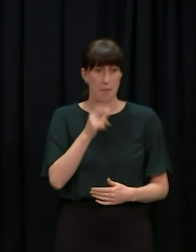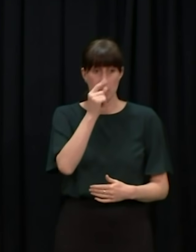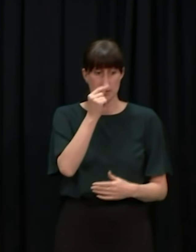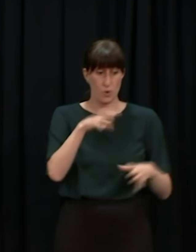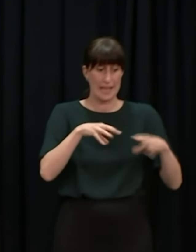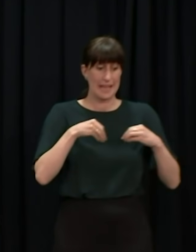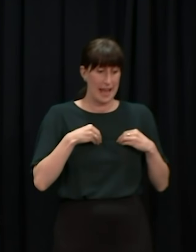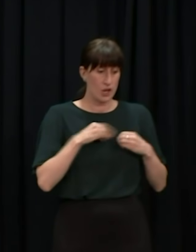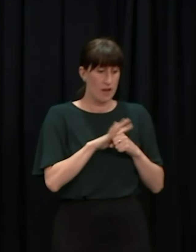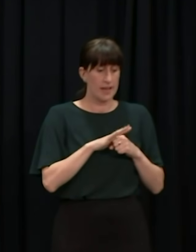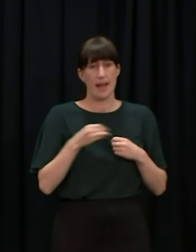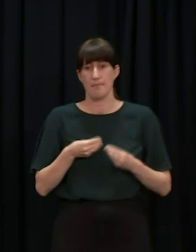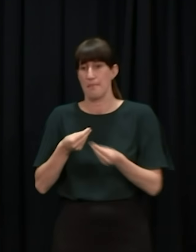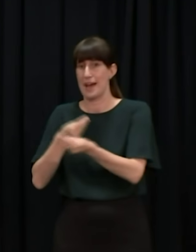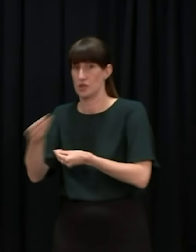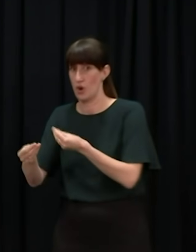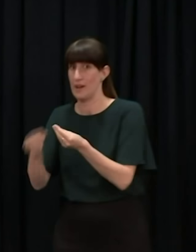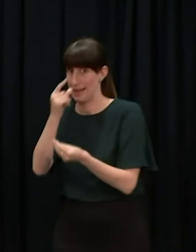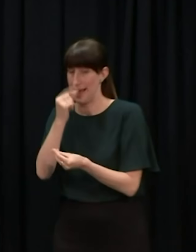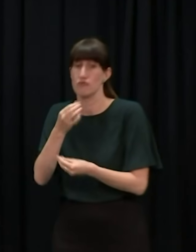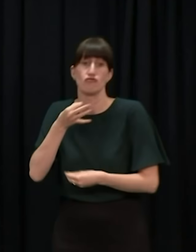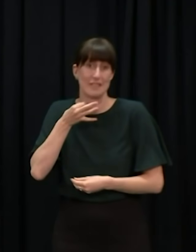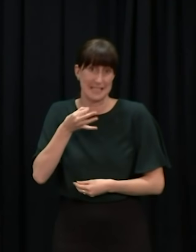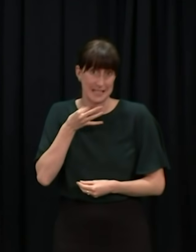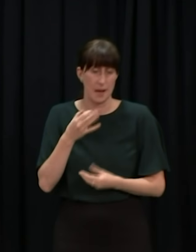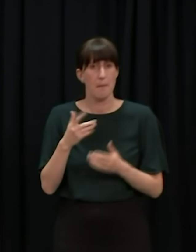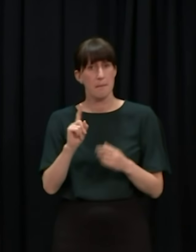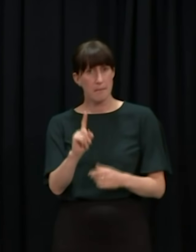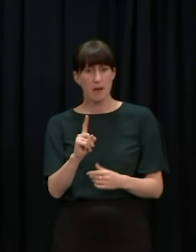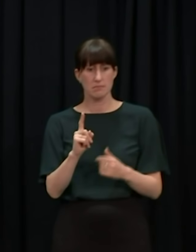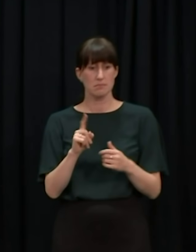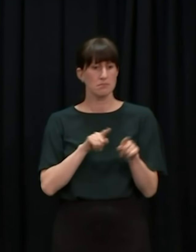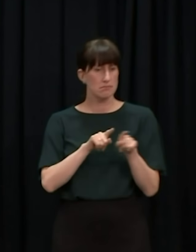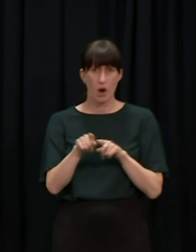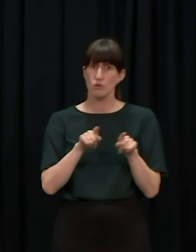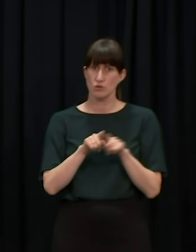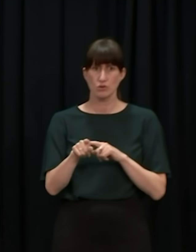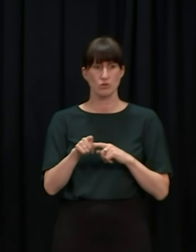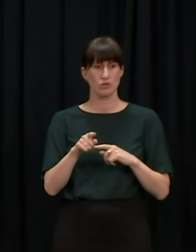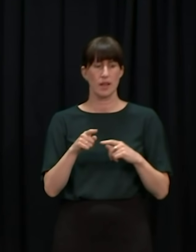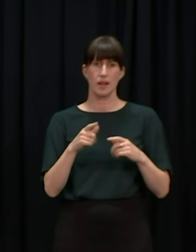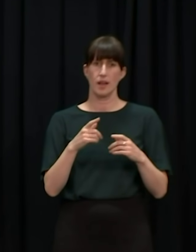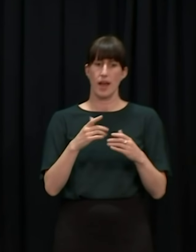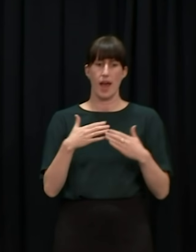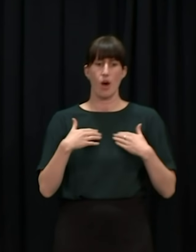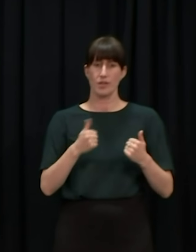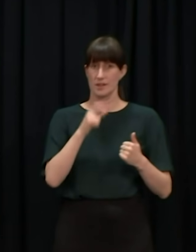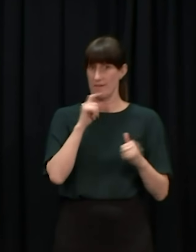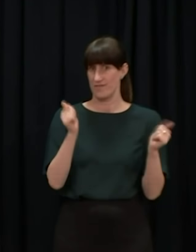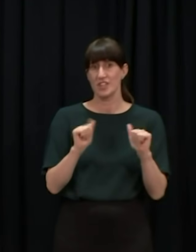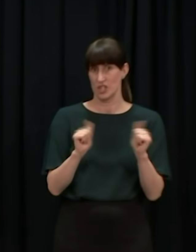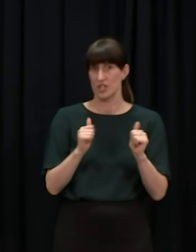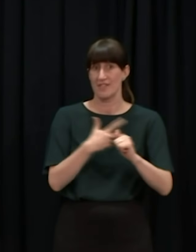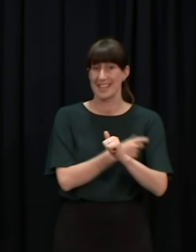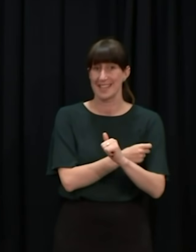others. Vaccination rates across our frontline health workers are pretty good. DHB frontline healthcare workers were offered early